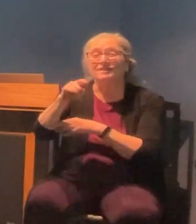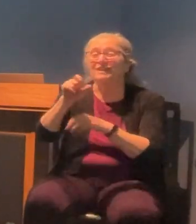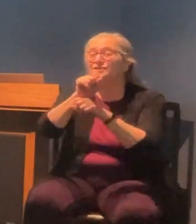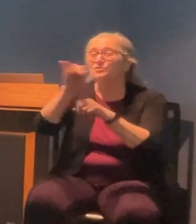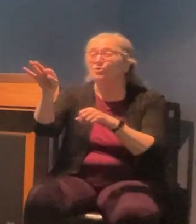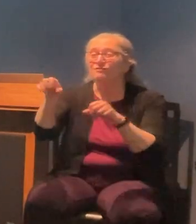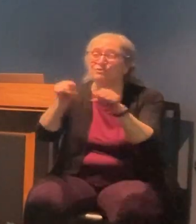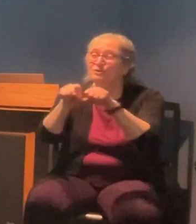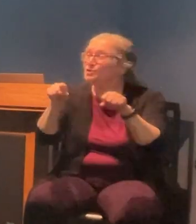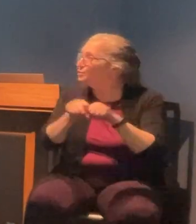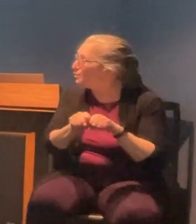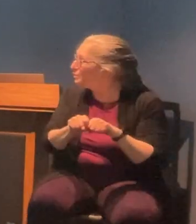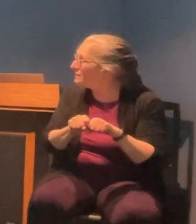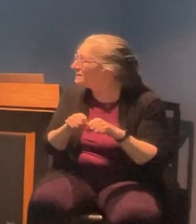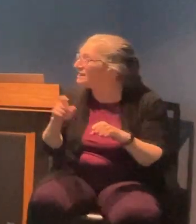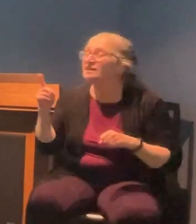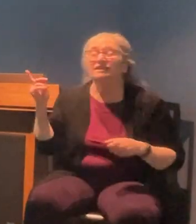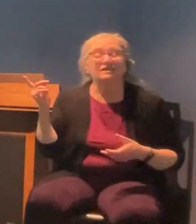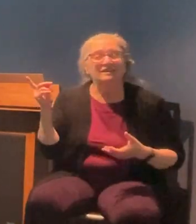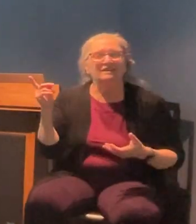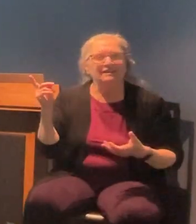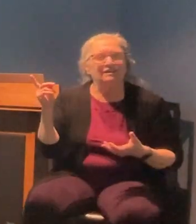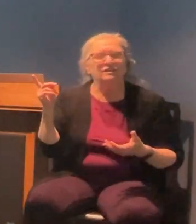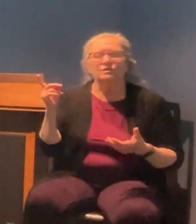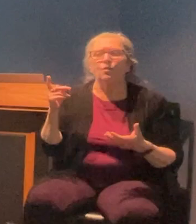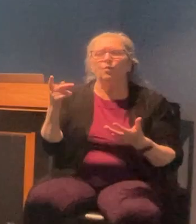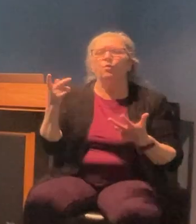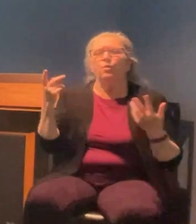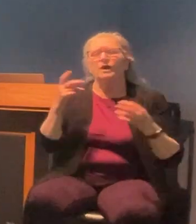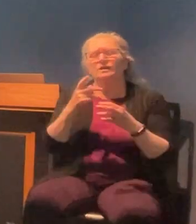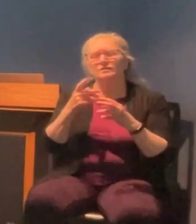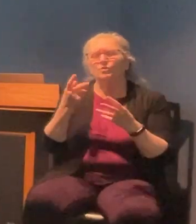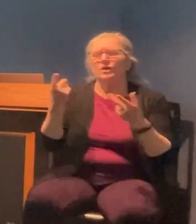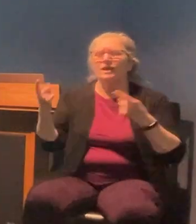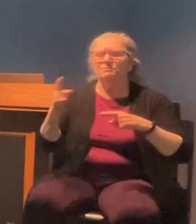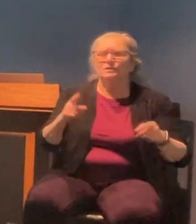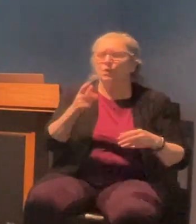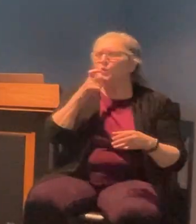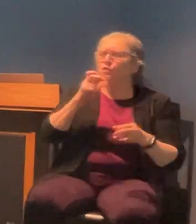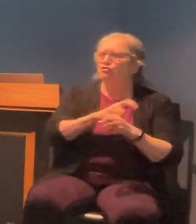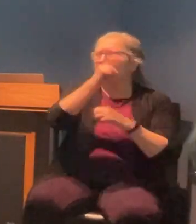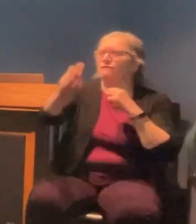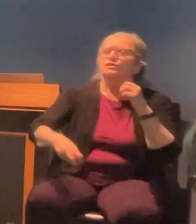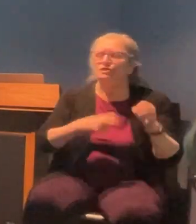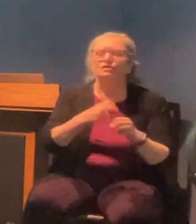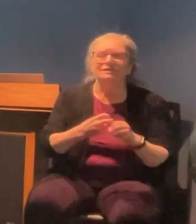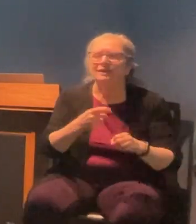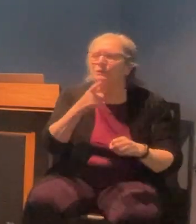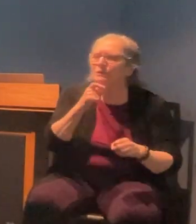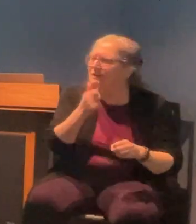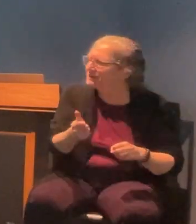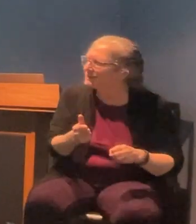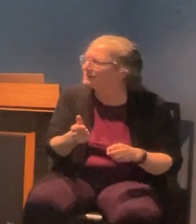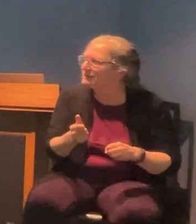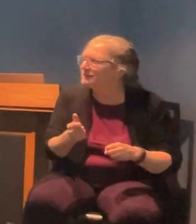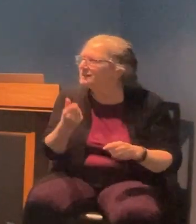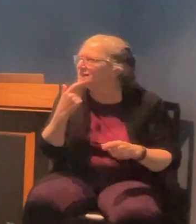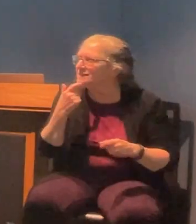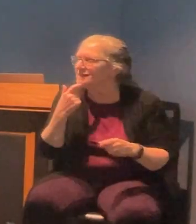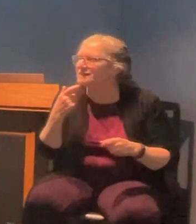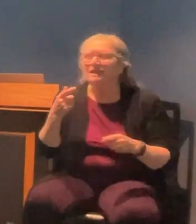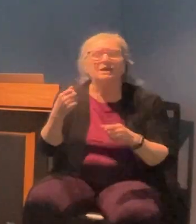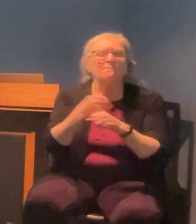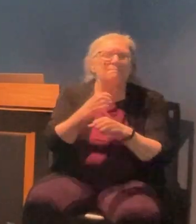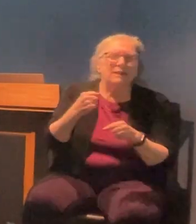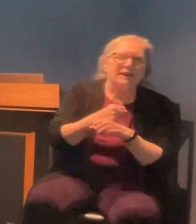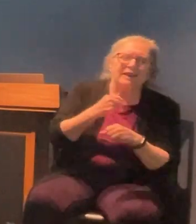to travel around the world and who doesn't. So like even like these shoes, when it said made in Bangladesh or made